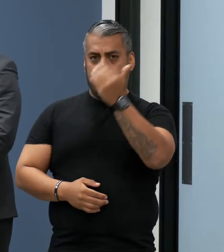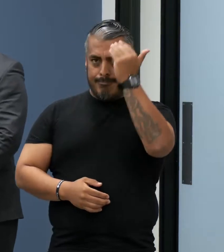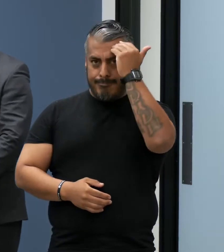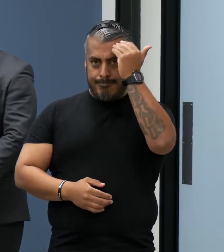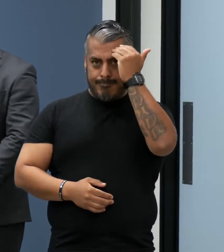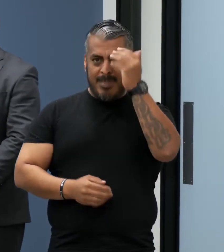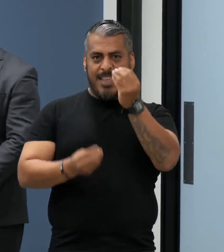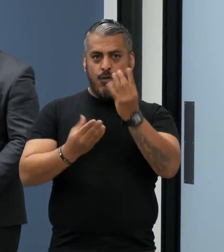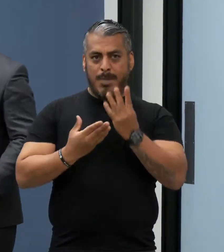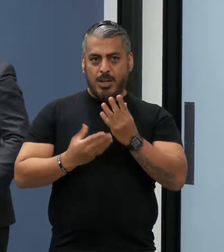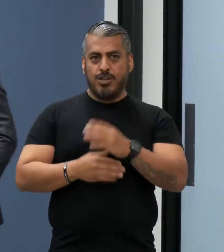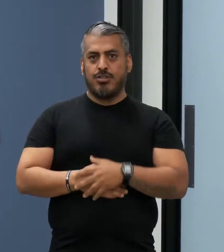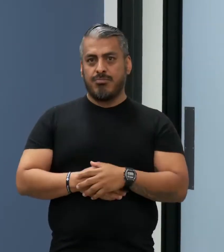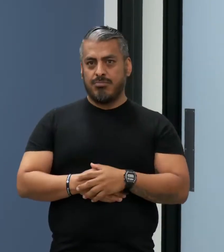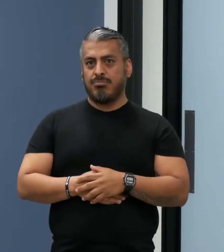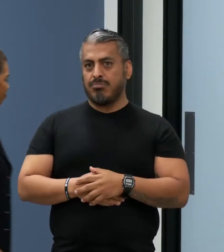waiting